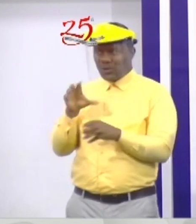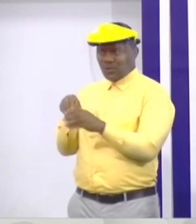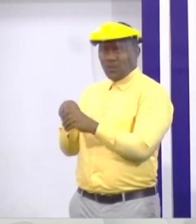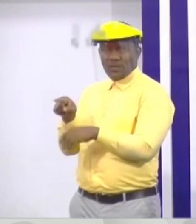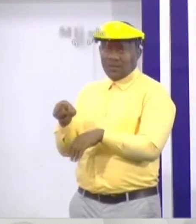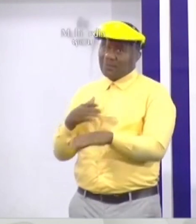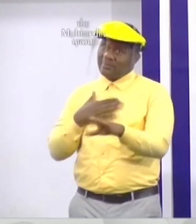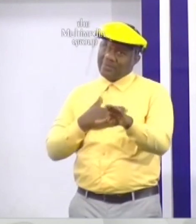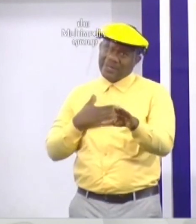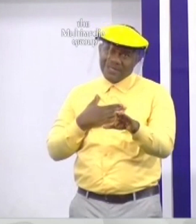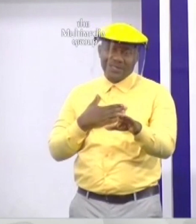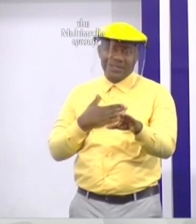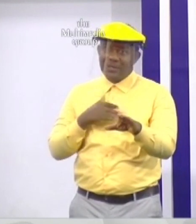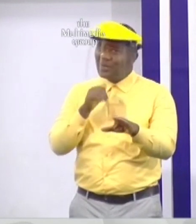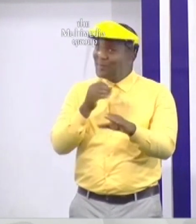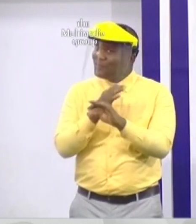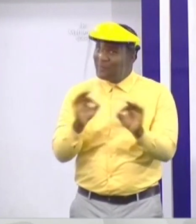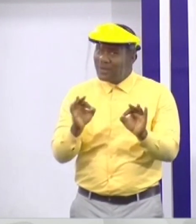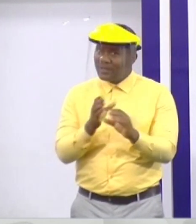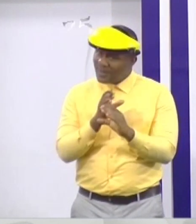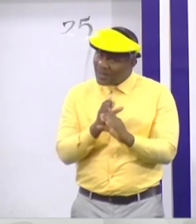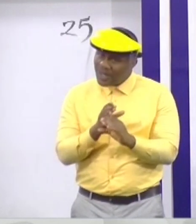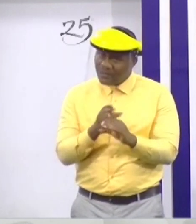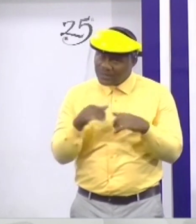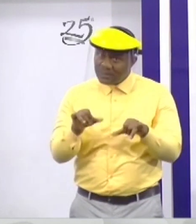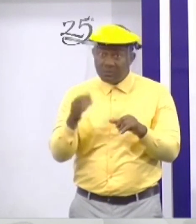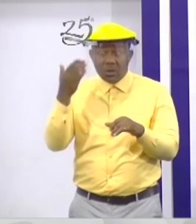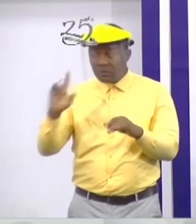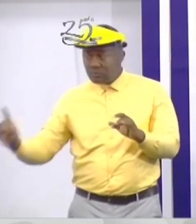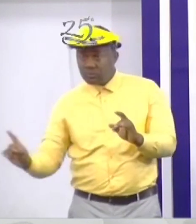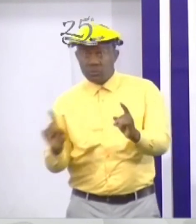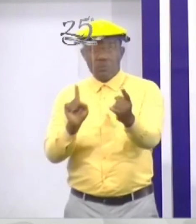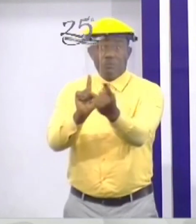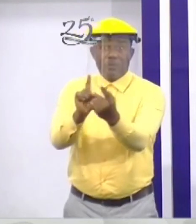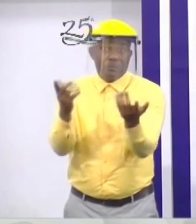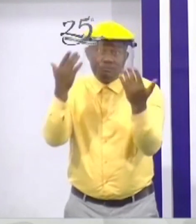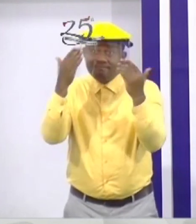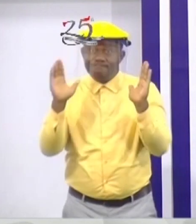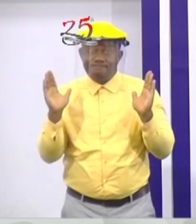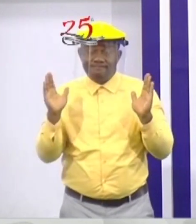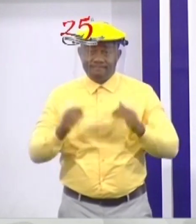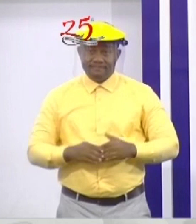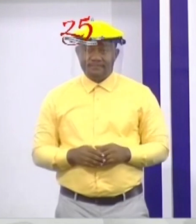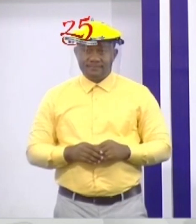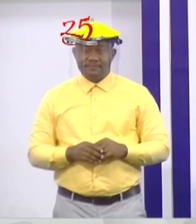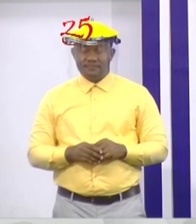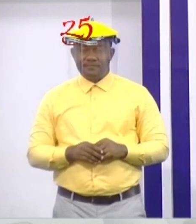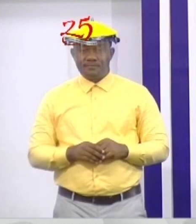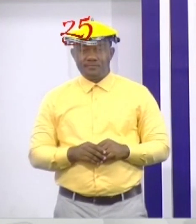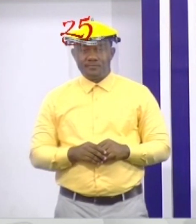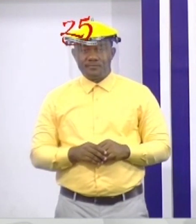You also need to take the necessary precautions because you don't know who is out of these districts who you're engaging with on a daily